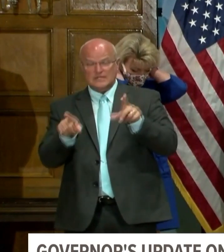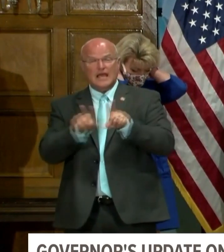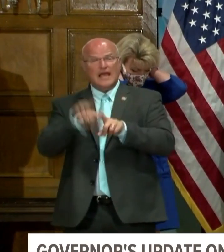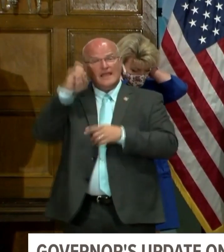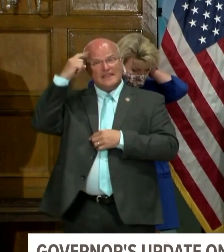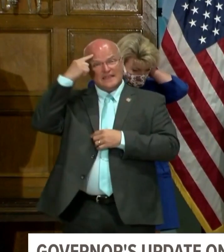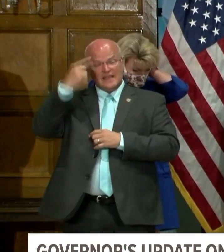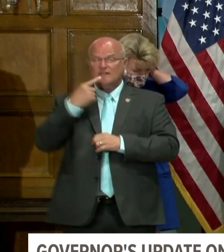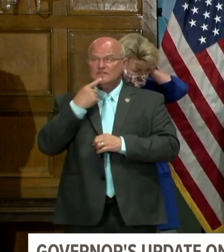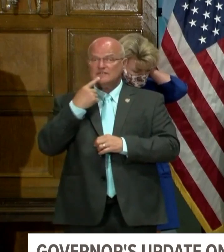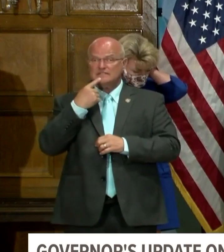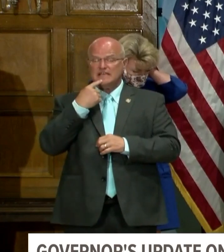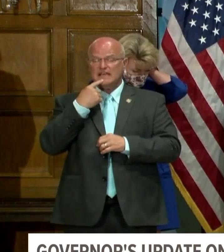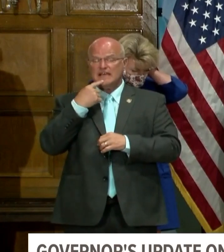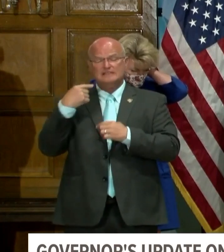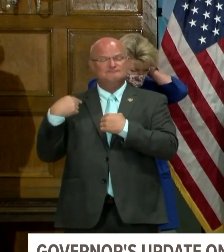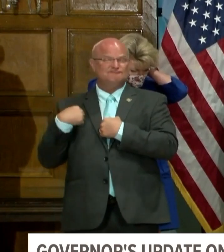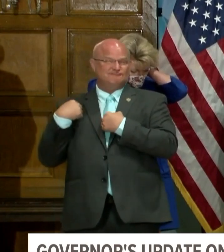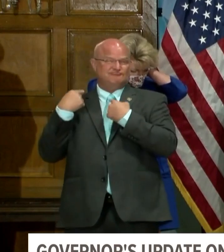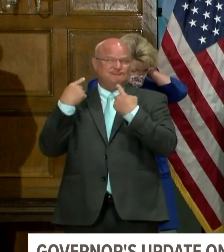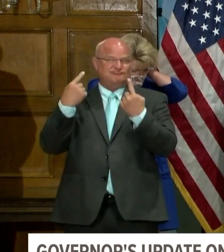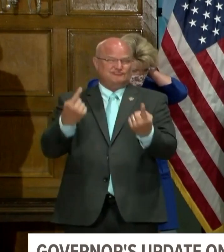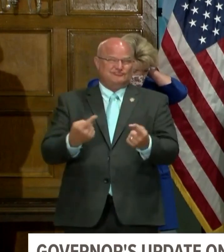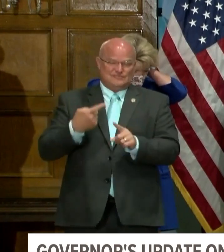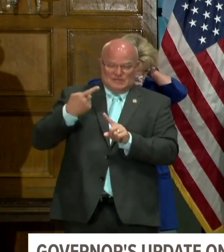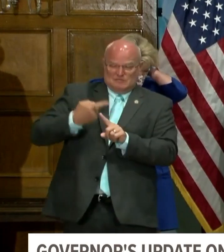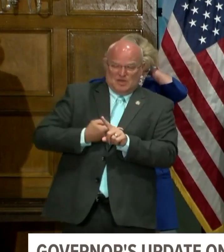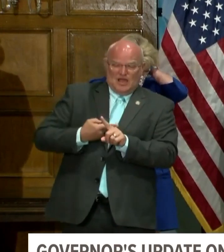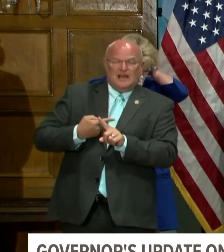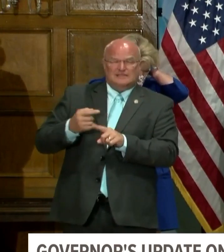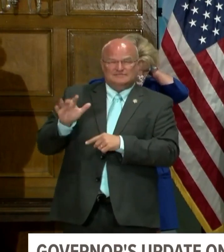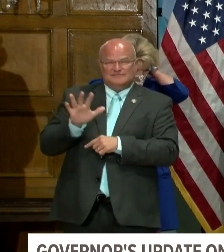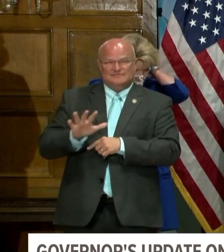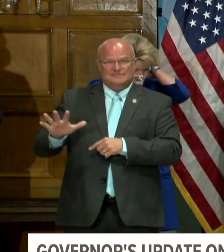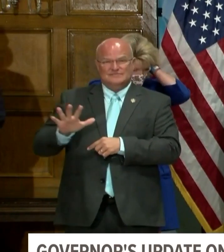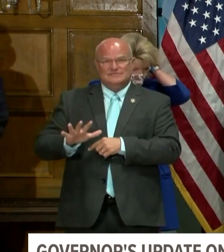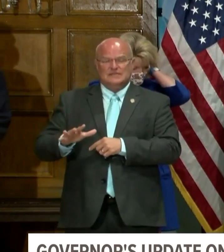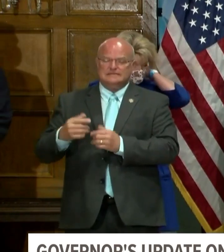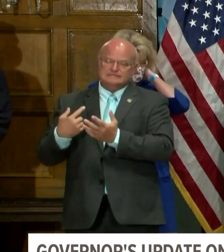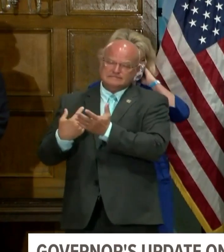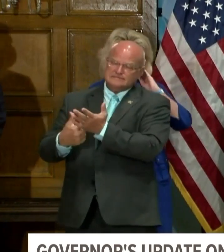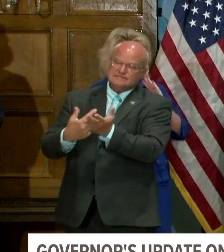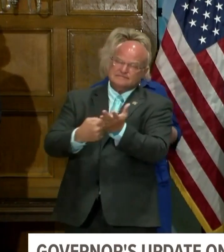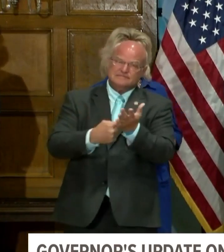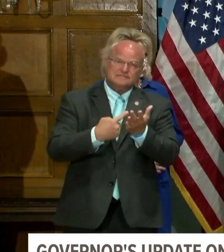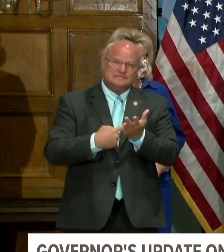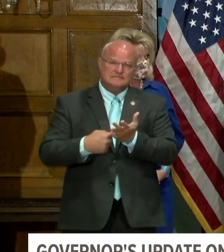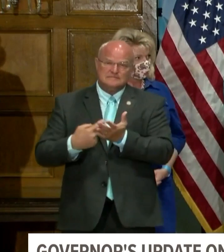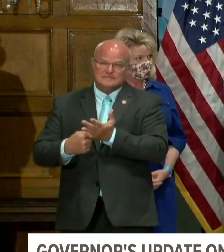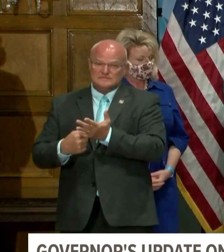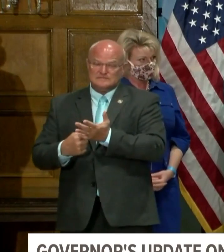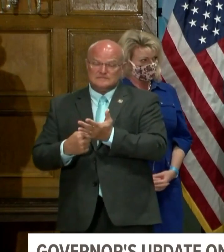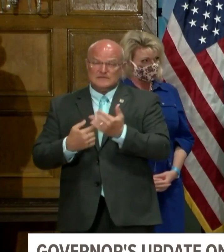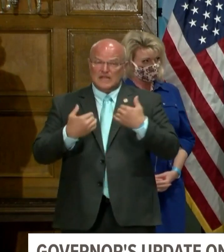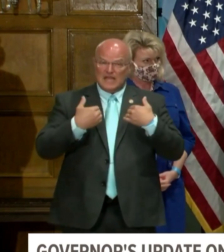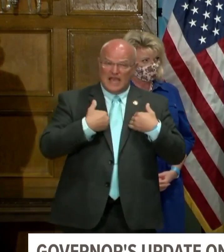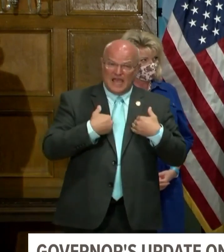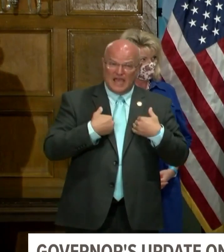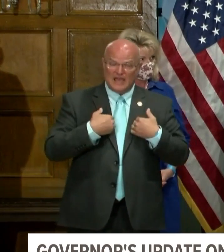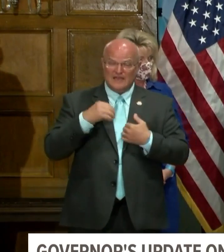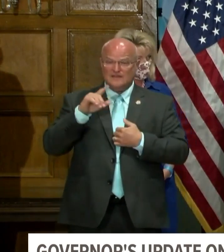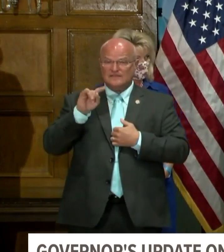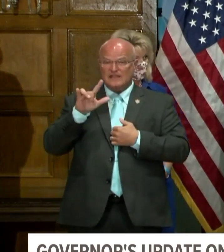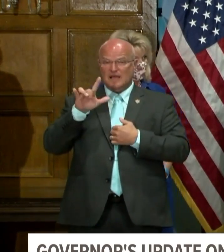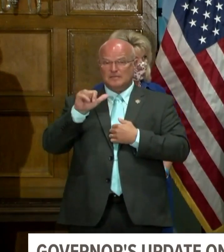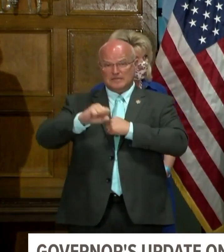the Governor alluded to, over the course of the last month or so, there's been a growing discussion about should there be certain